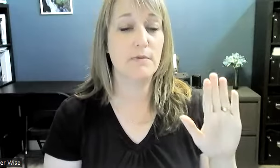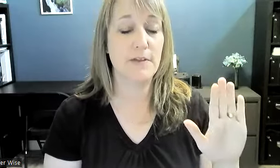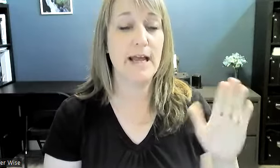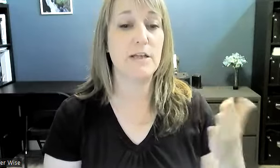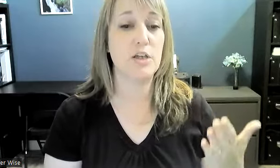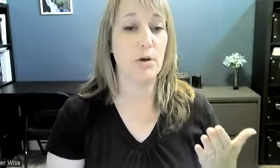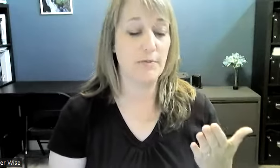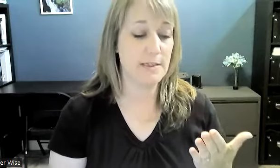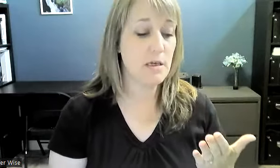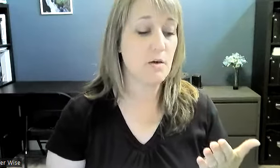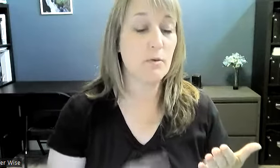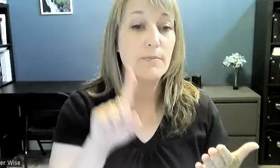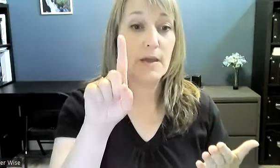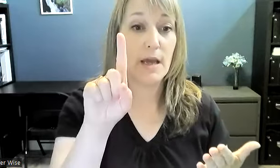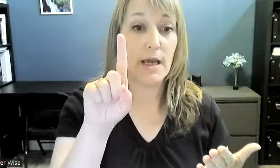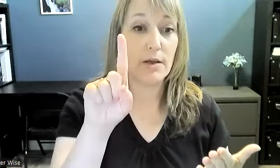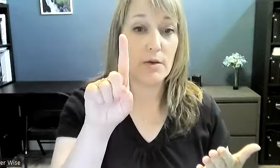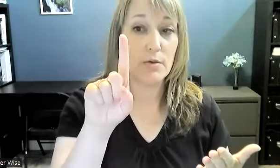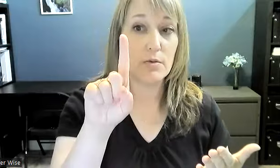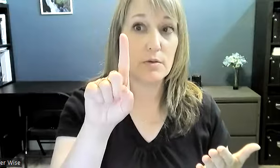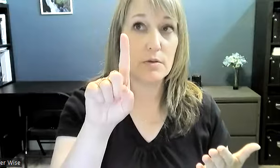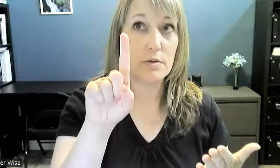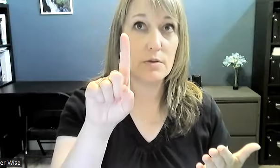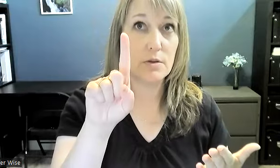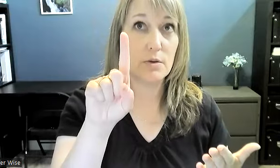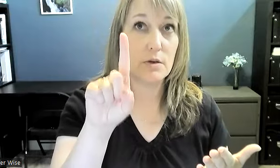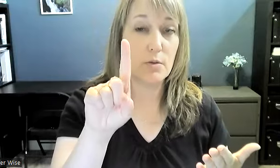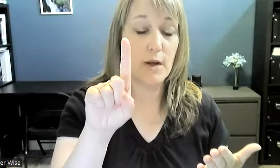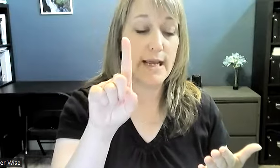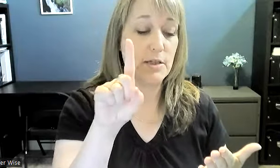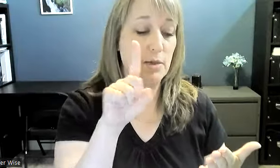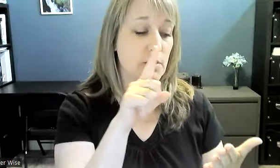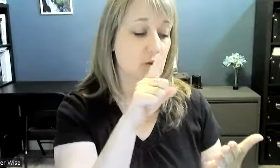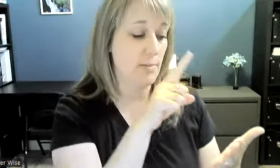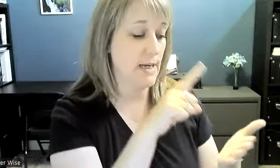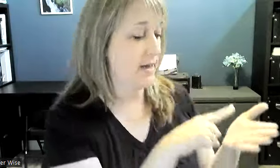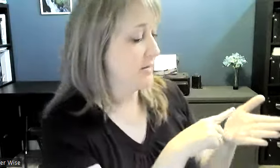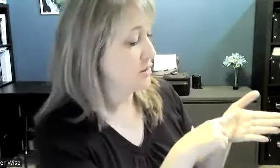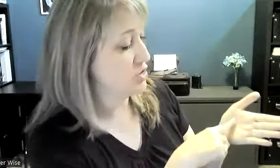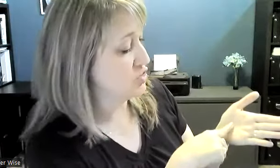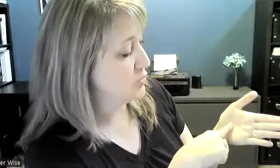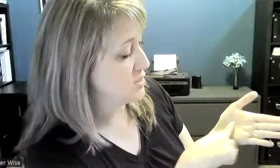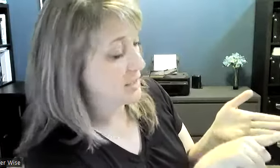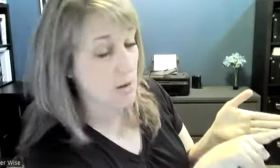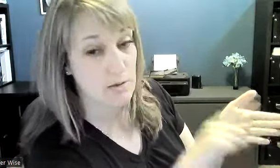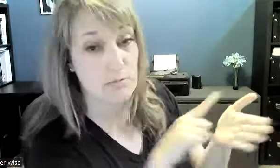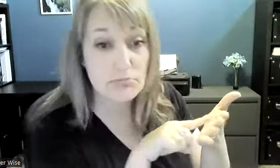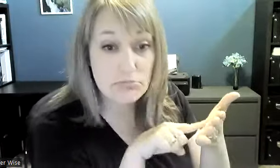flat hand shape, palm facing you, and you do a 1 hand shape on your dominant hand, and then you just do a check mark,